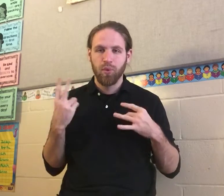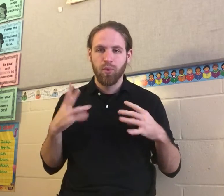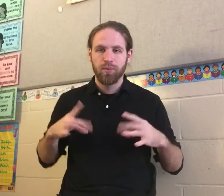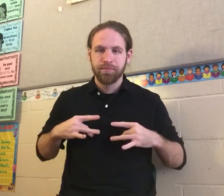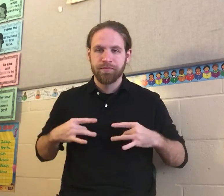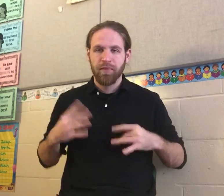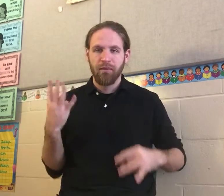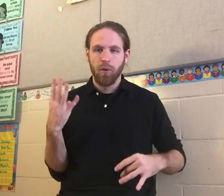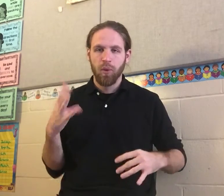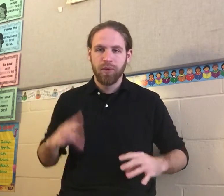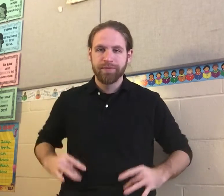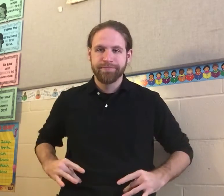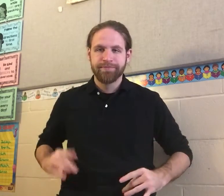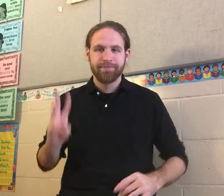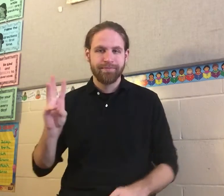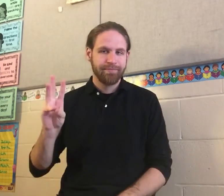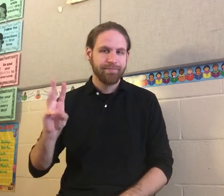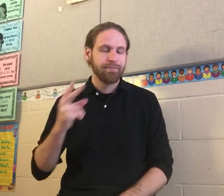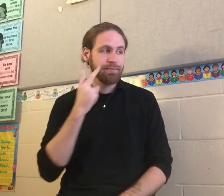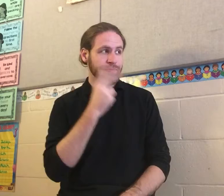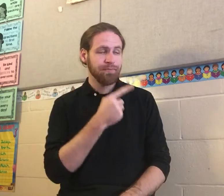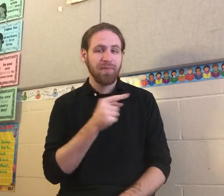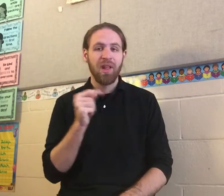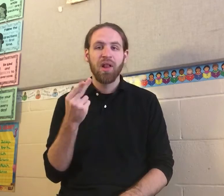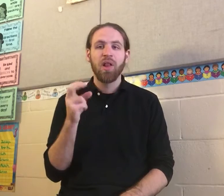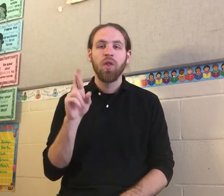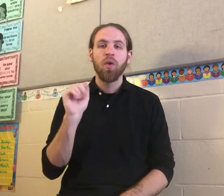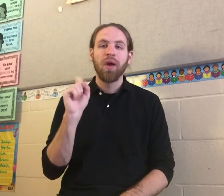Let's take a look at the cricket's thorax and see if we can spot its ears.